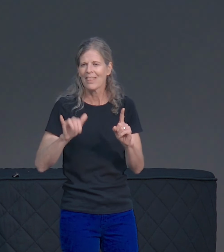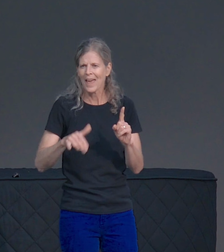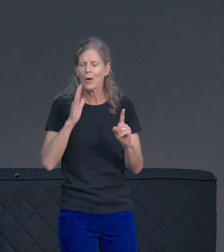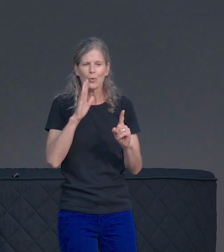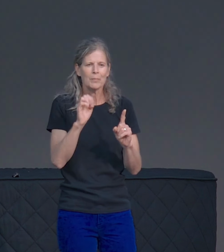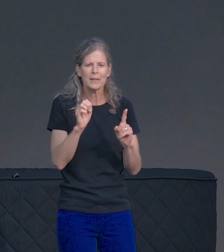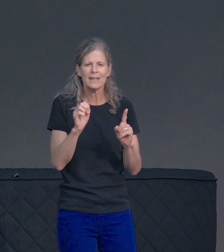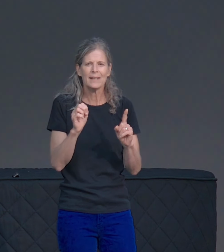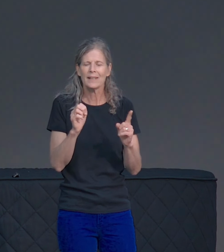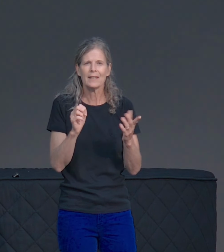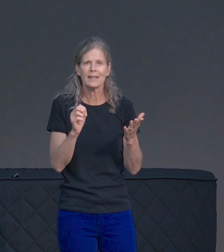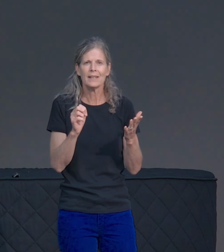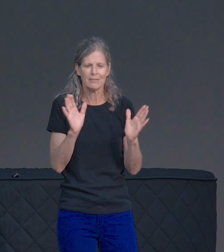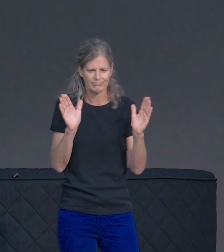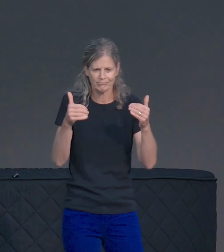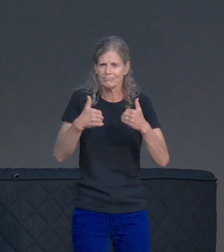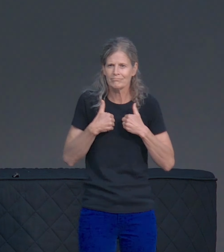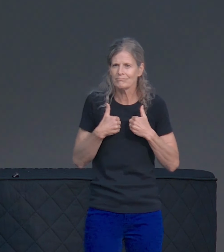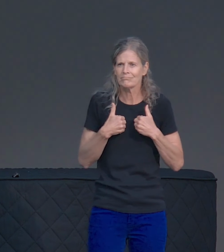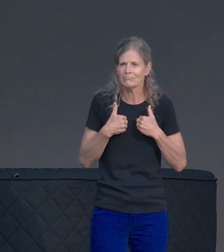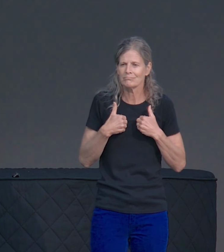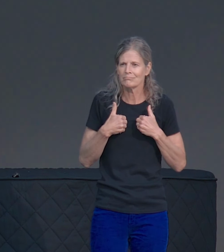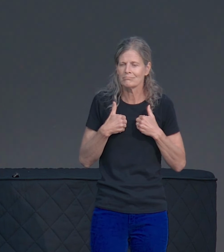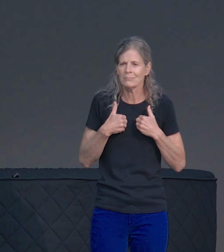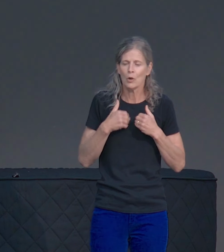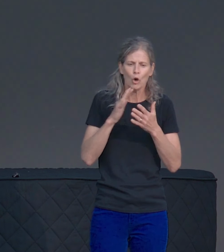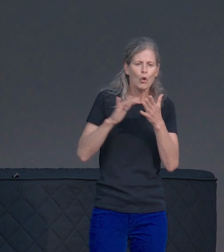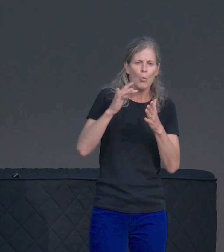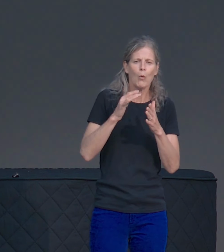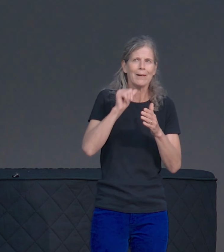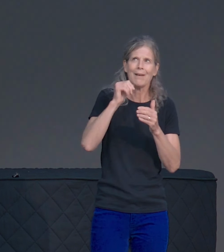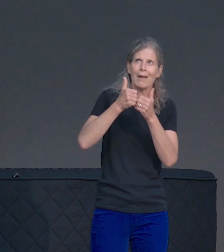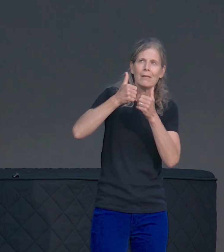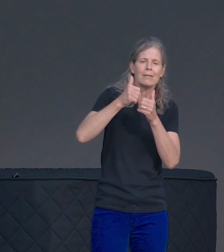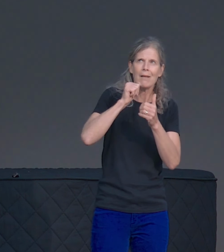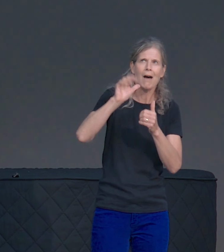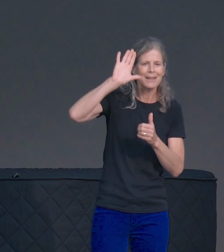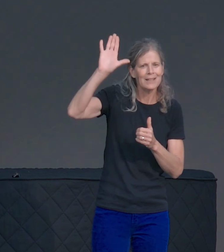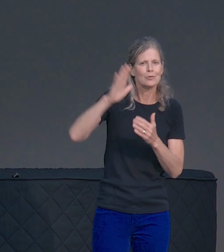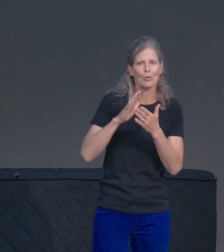would be doing so, it's receiving glory apart from the will of God.